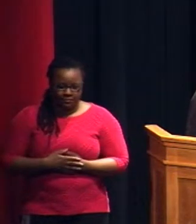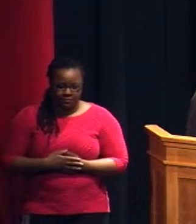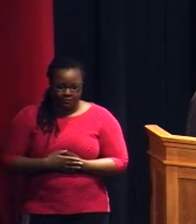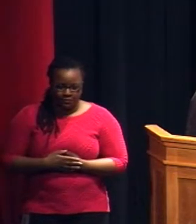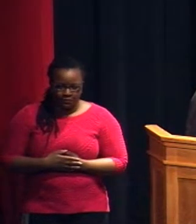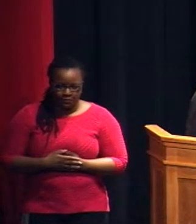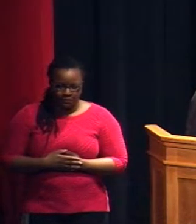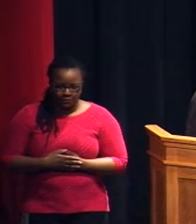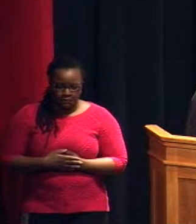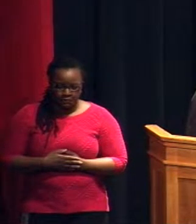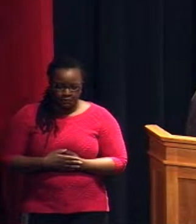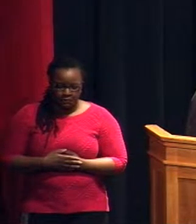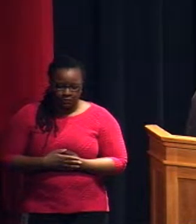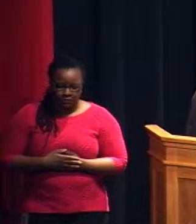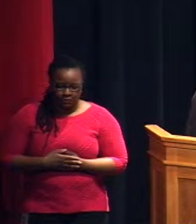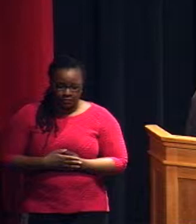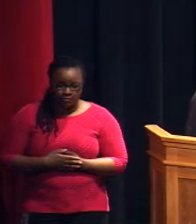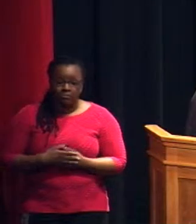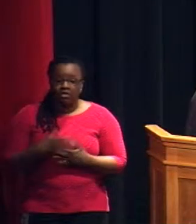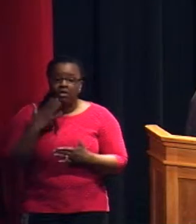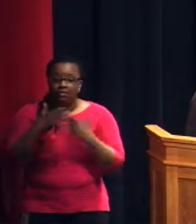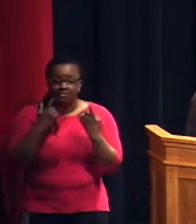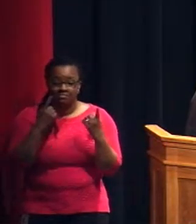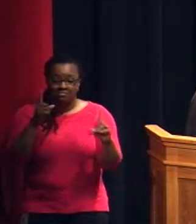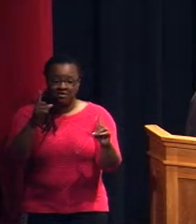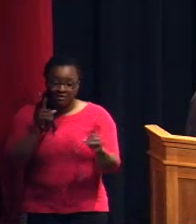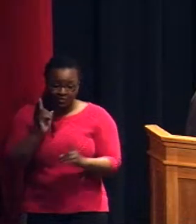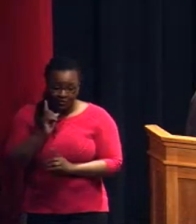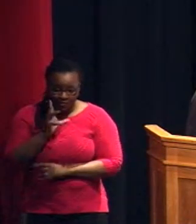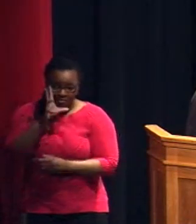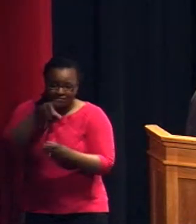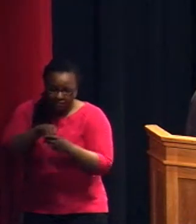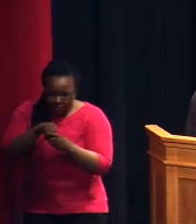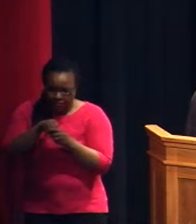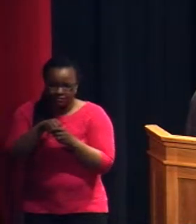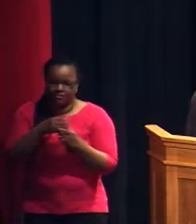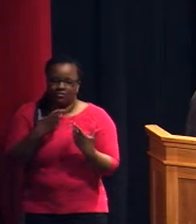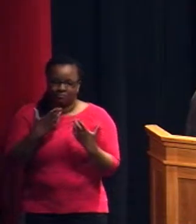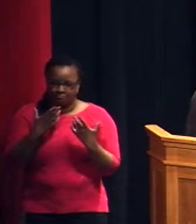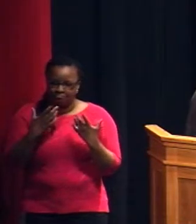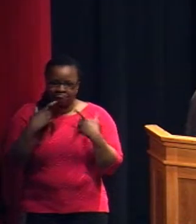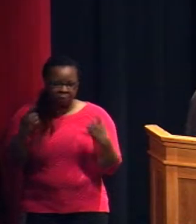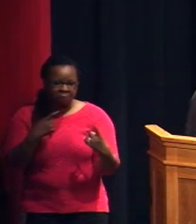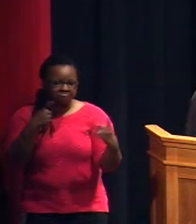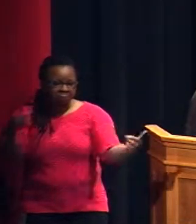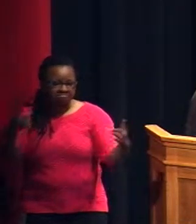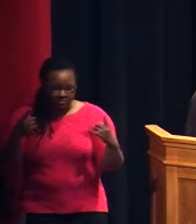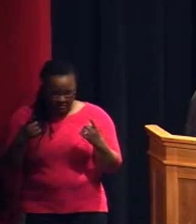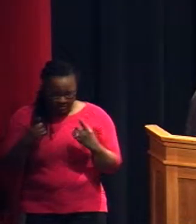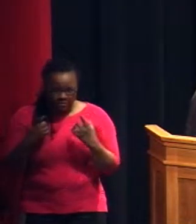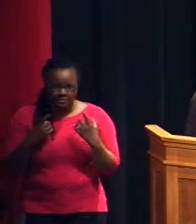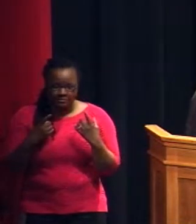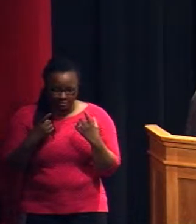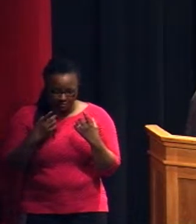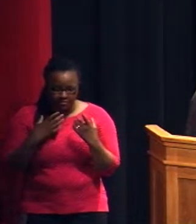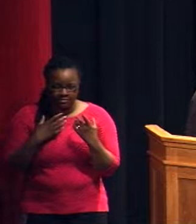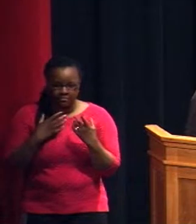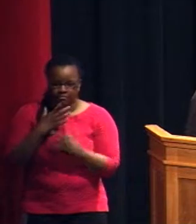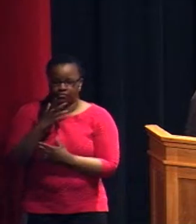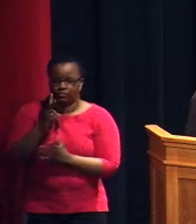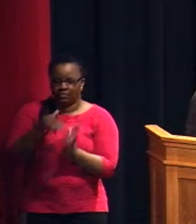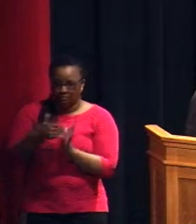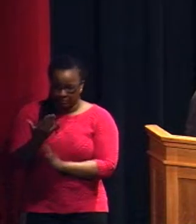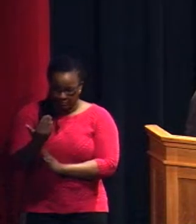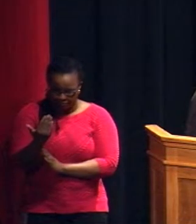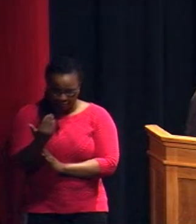by his induction into the College Football Hall of Fame in 2015. Graduating college, Reuben was drafted 14th